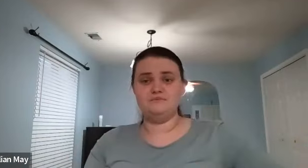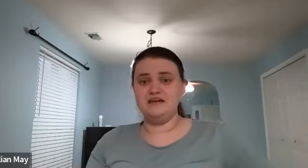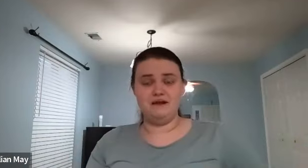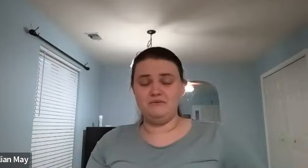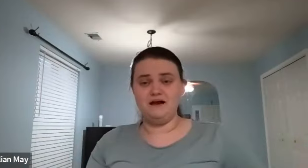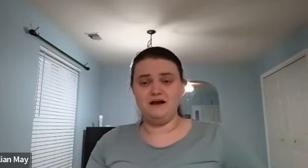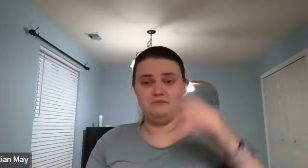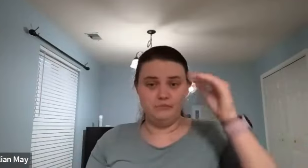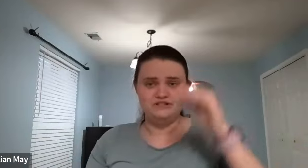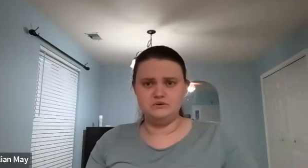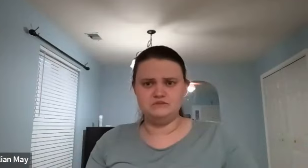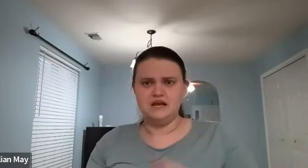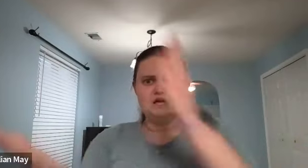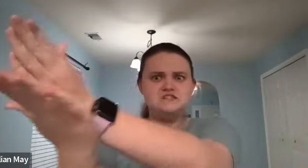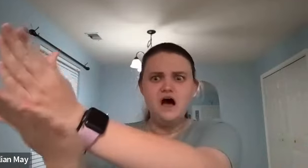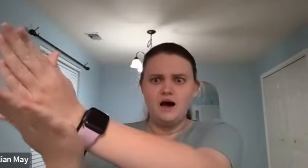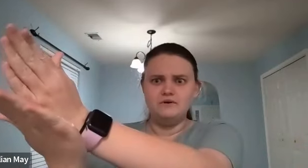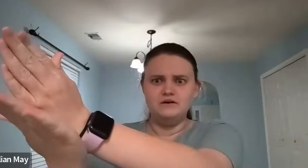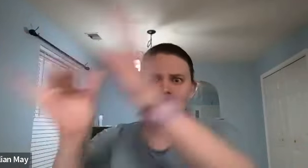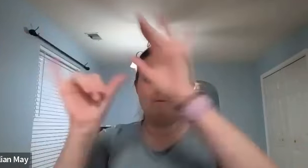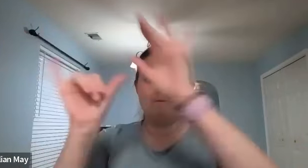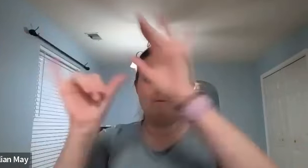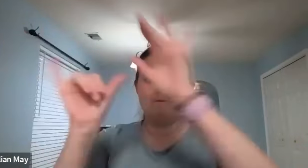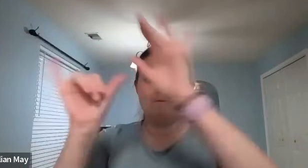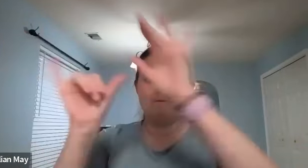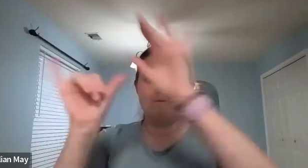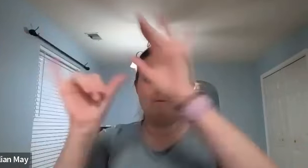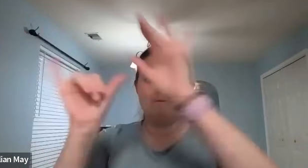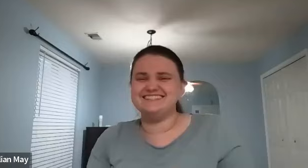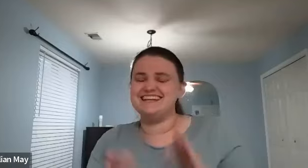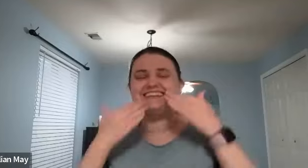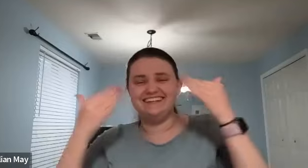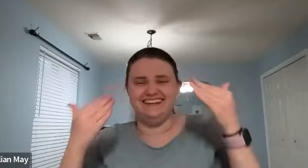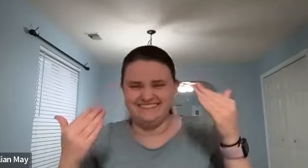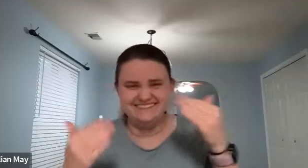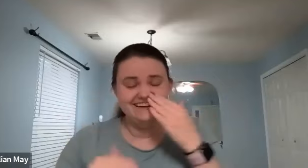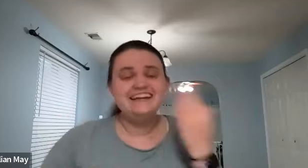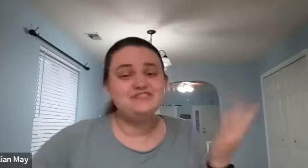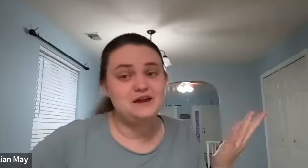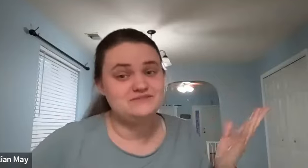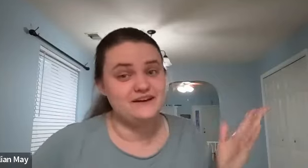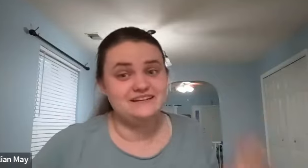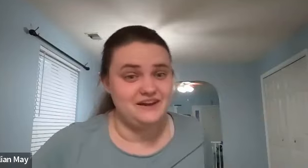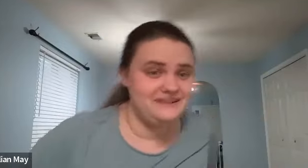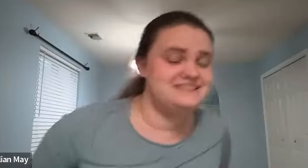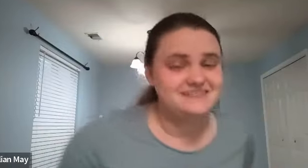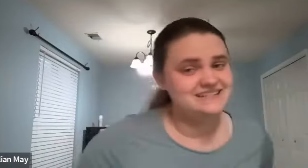And like my boy student was like, stop. I was like, thank you. He thought it was funny though. He's